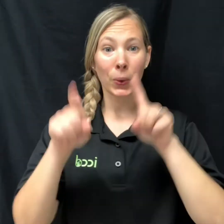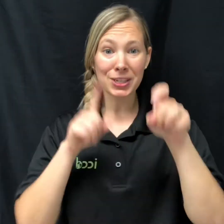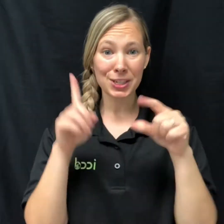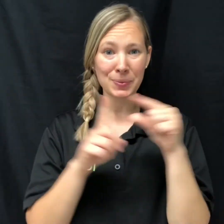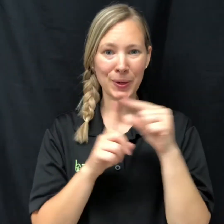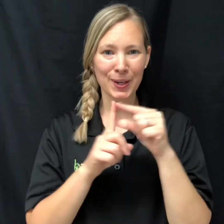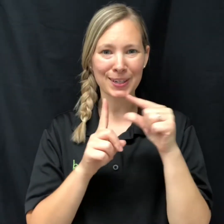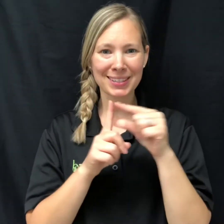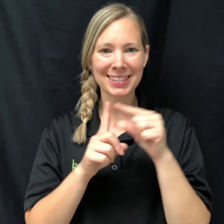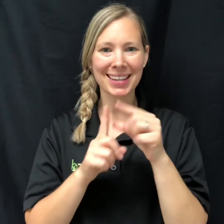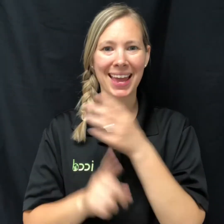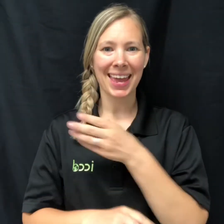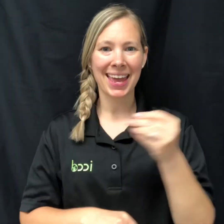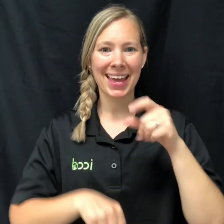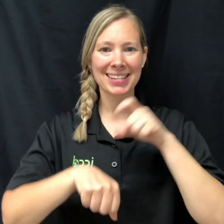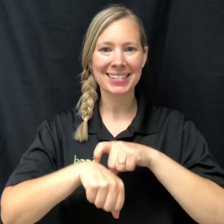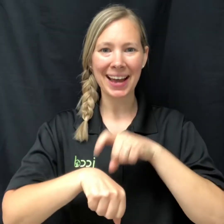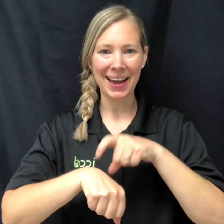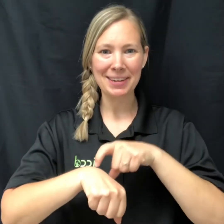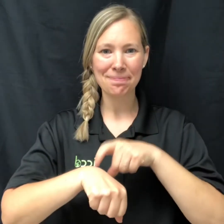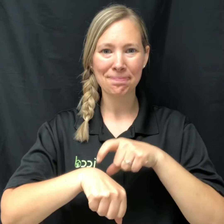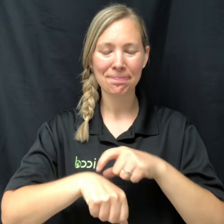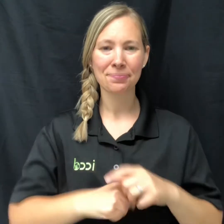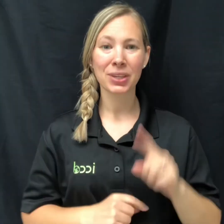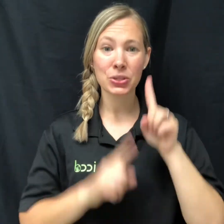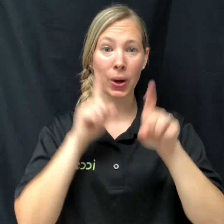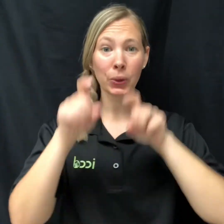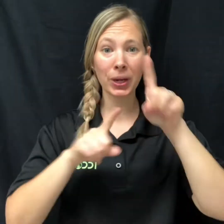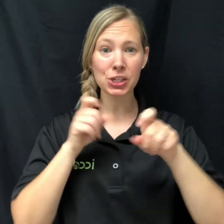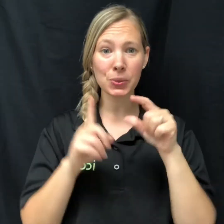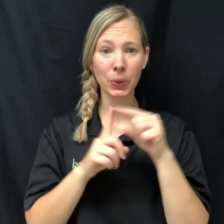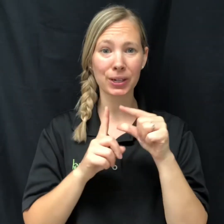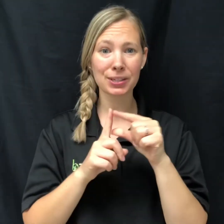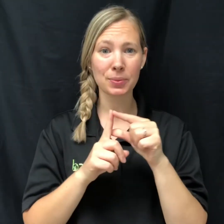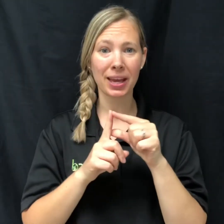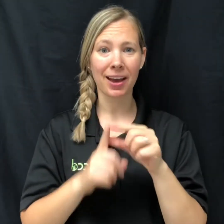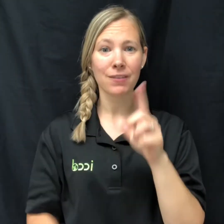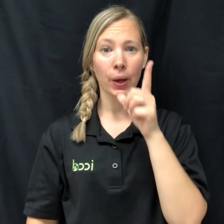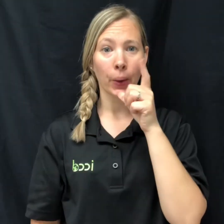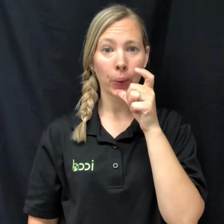Question words and time. So our question words, we have who,